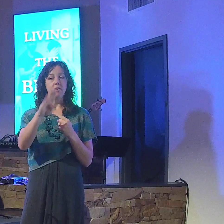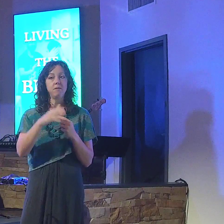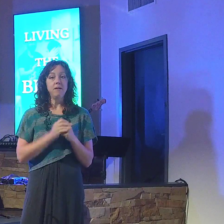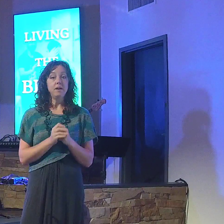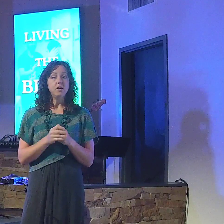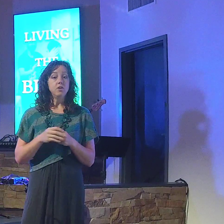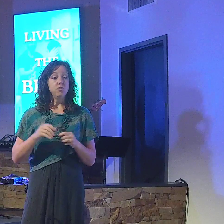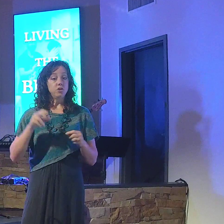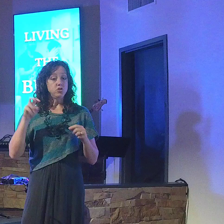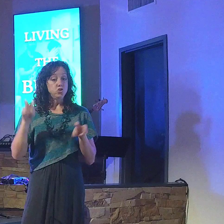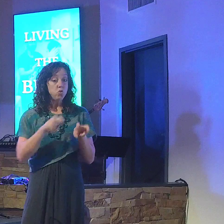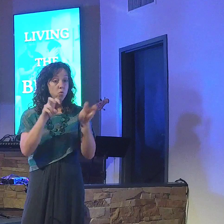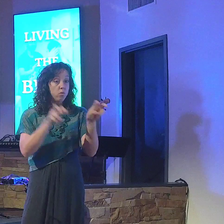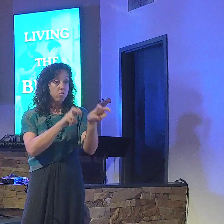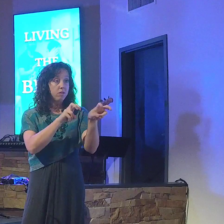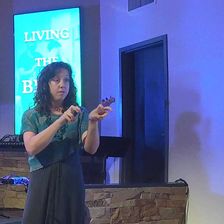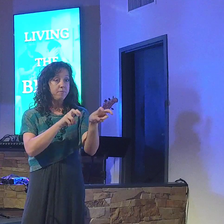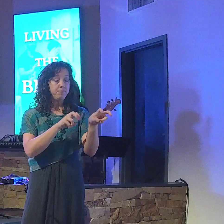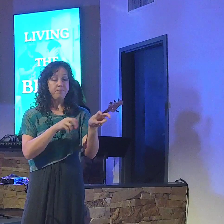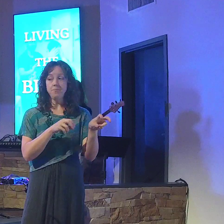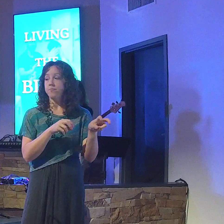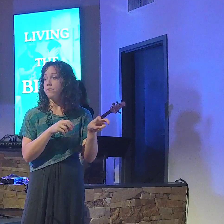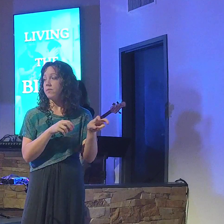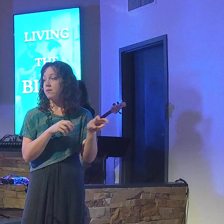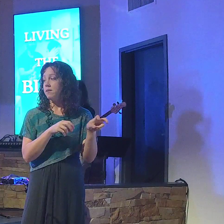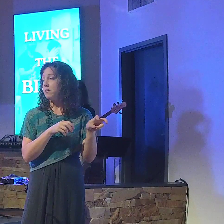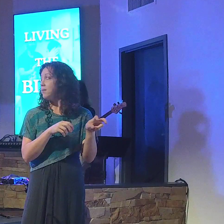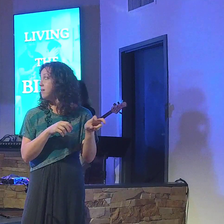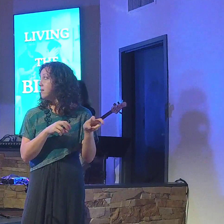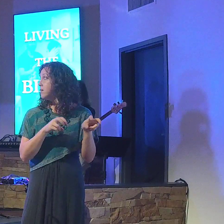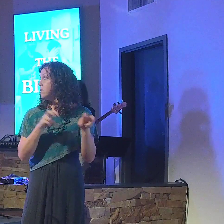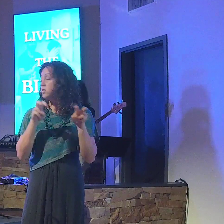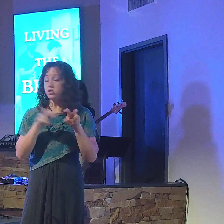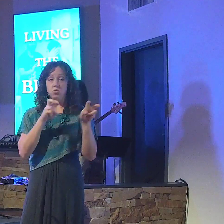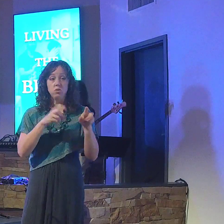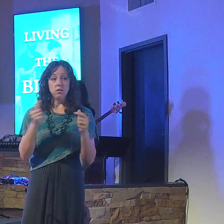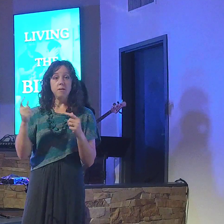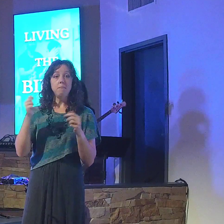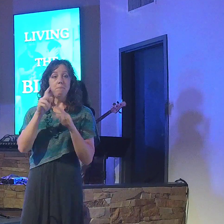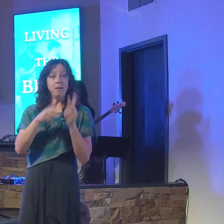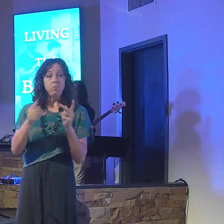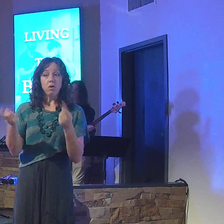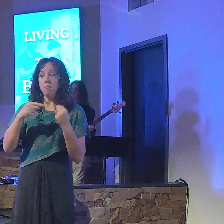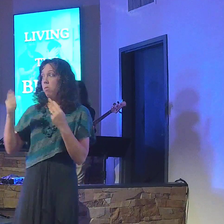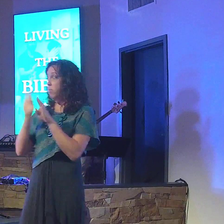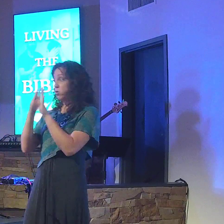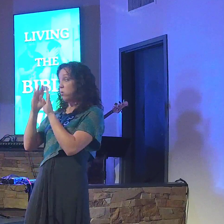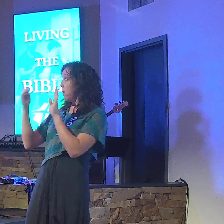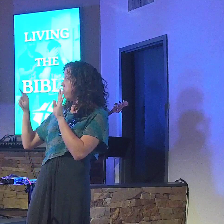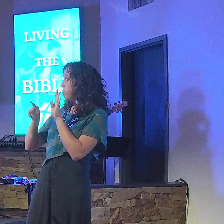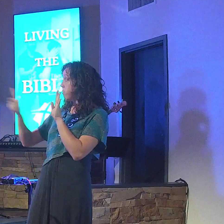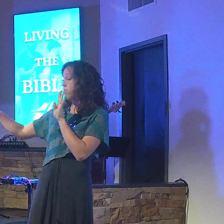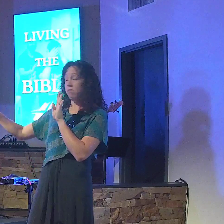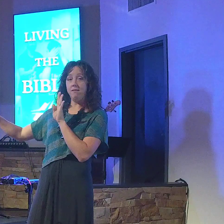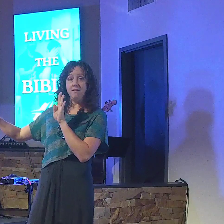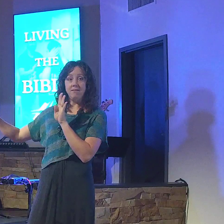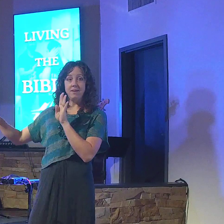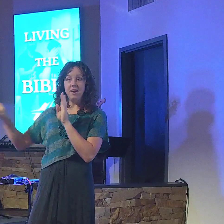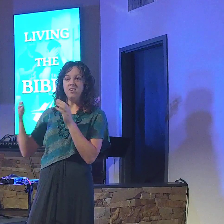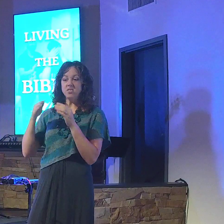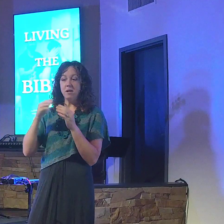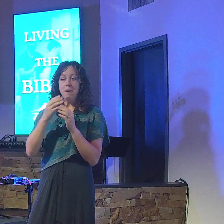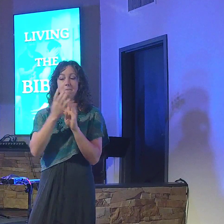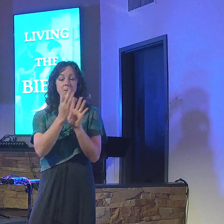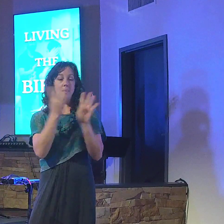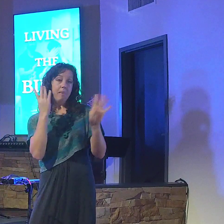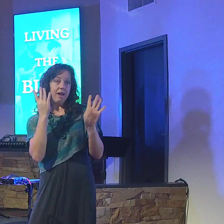tour. If you have been here at Walk Through Bethlehem before, that is when people come in through the door here, and there's a little section of